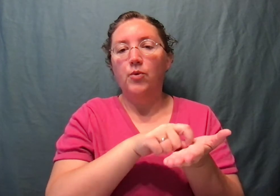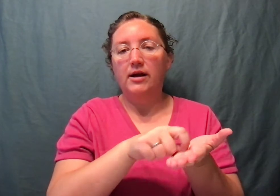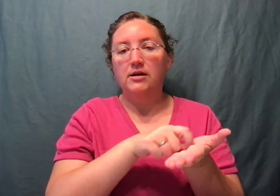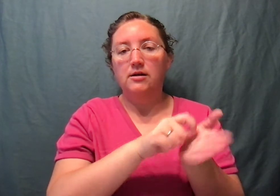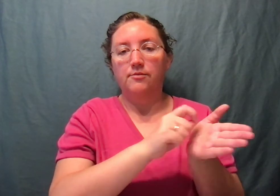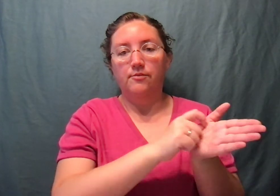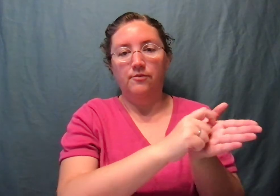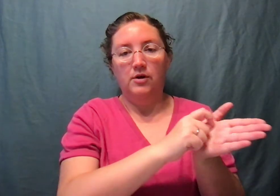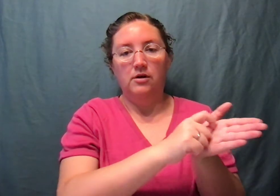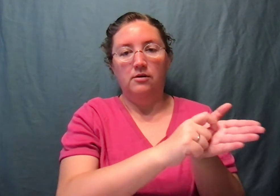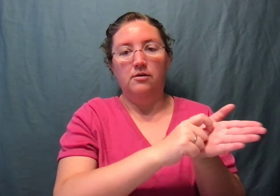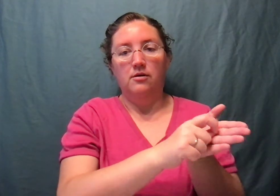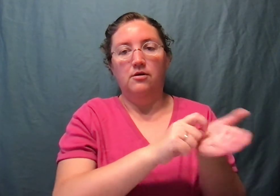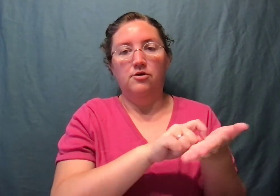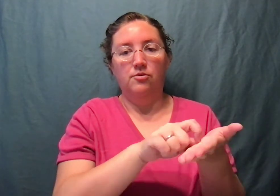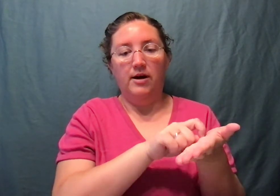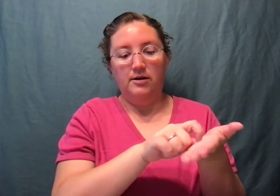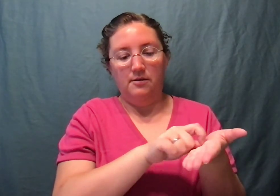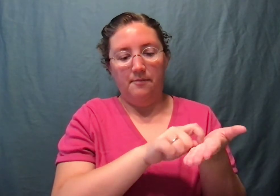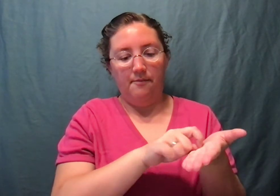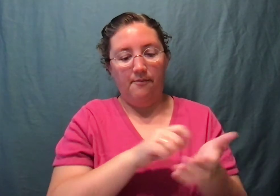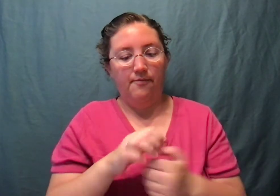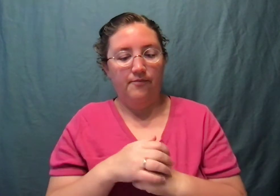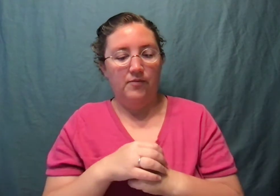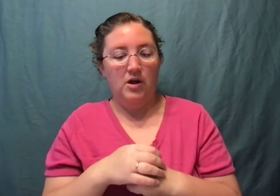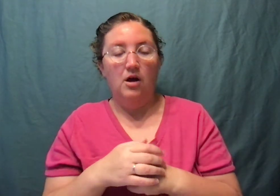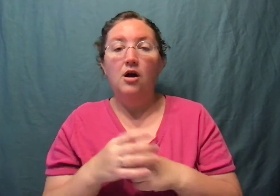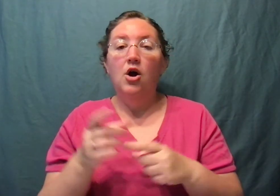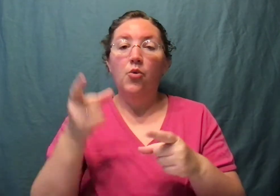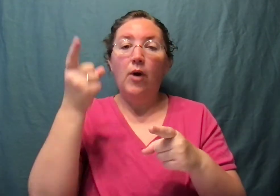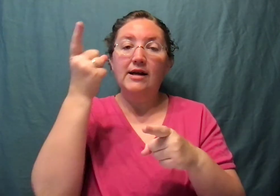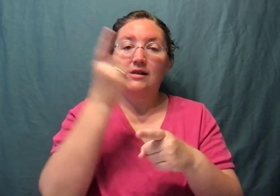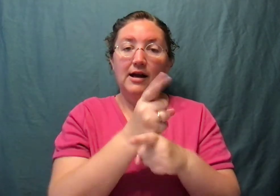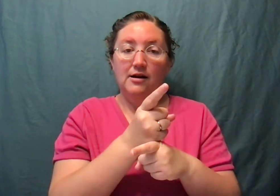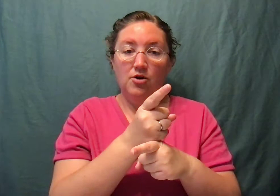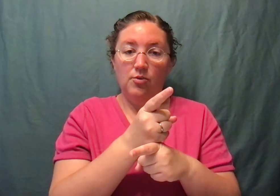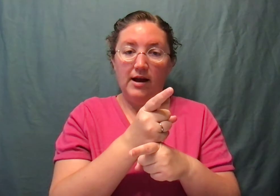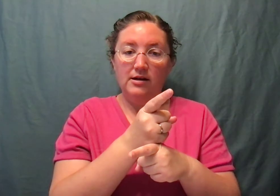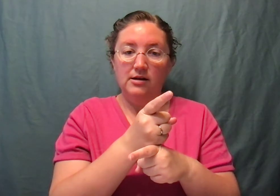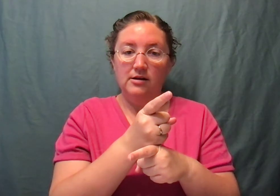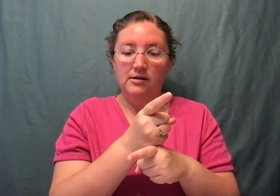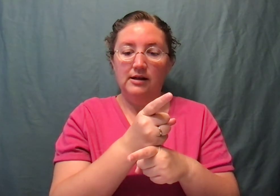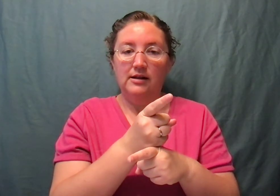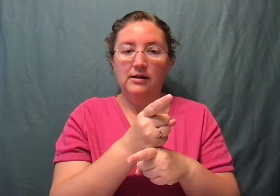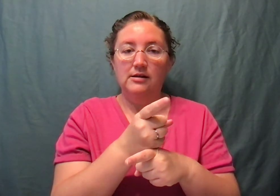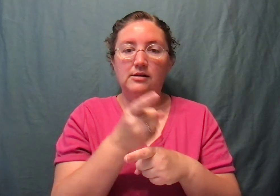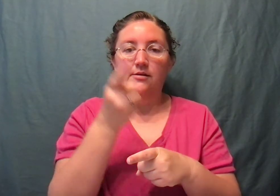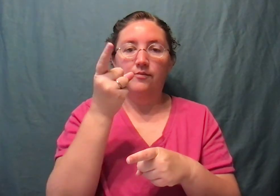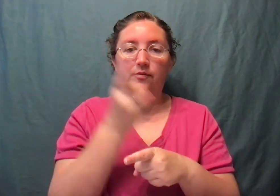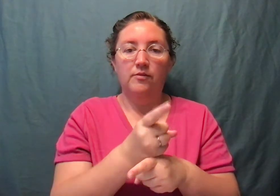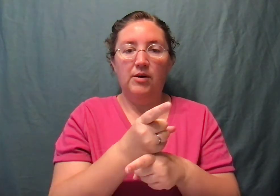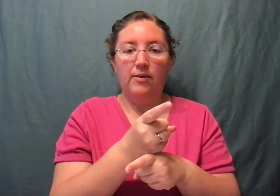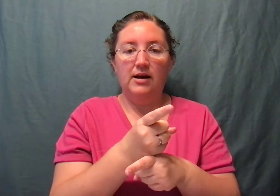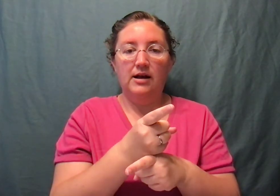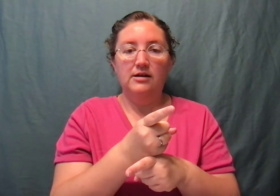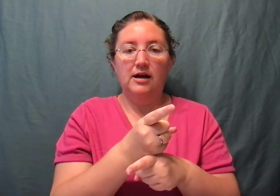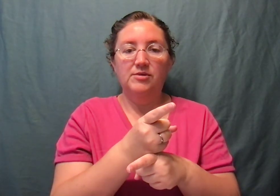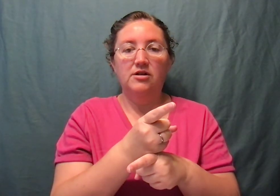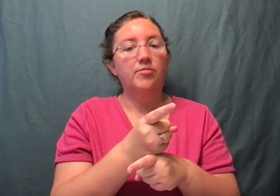write. To write. Write correct is like this. My right hand taps on top of my